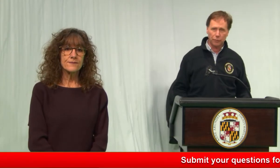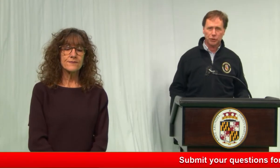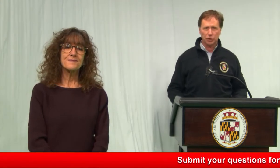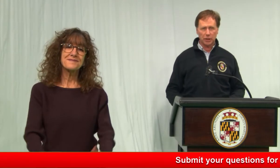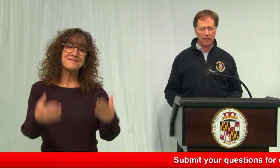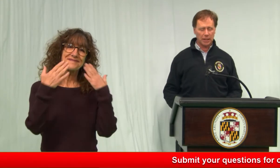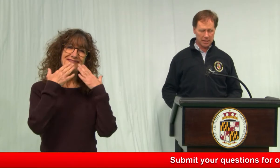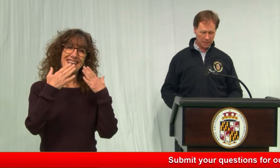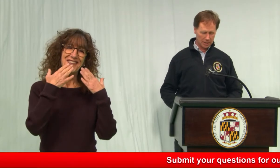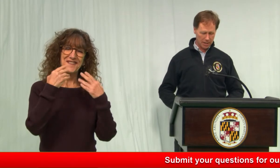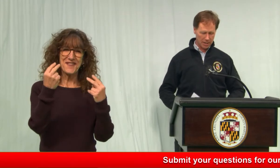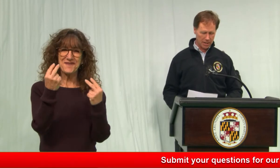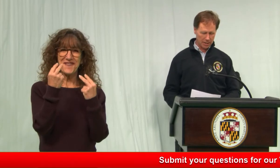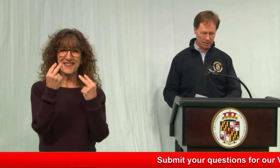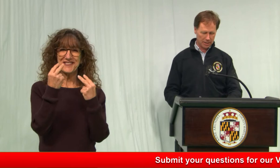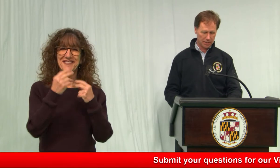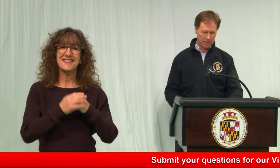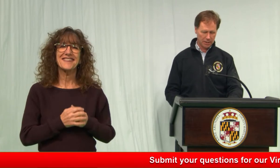Thank you for tuning in.